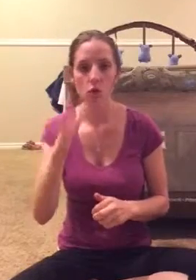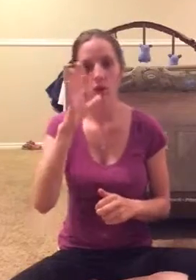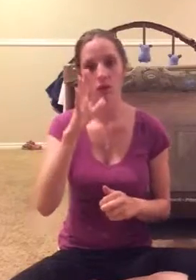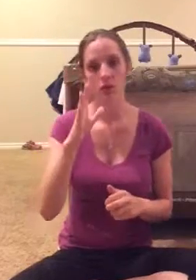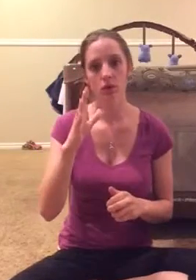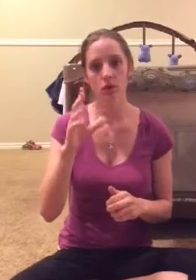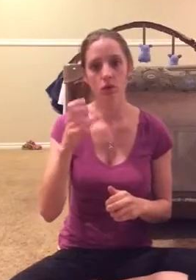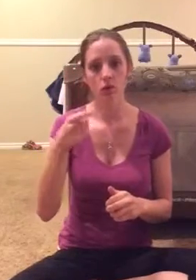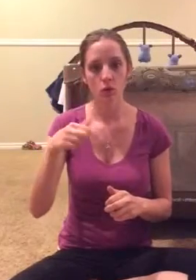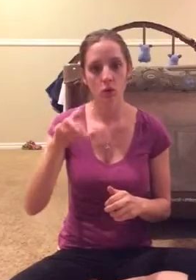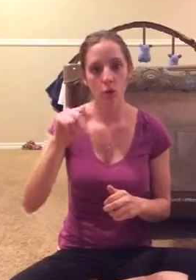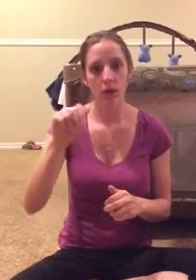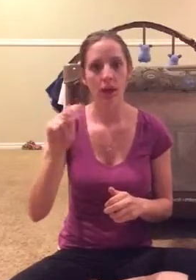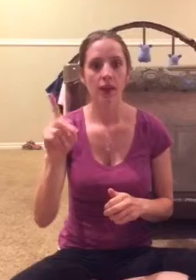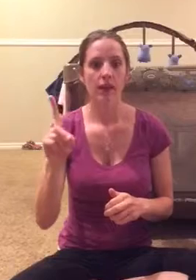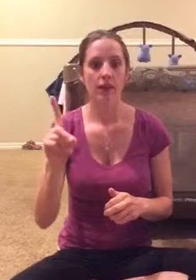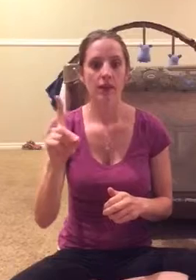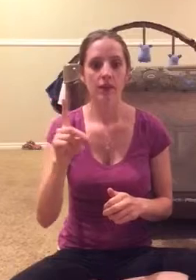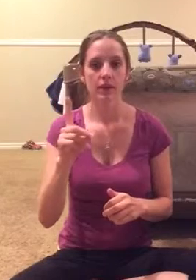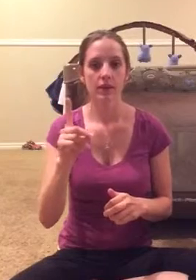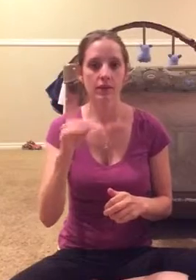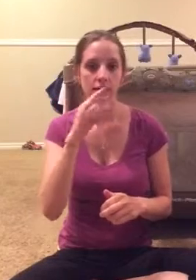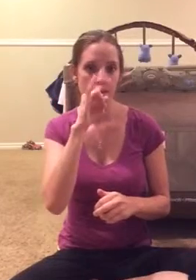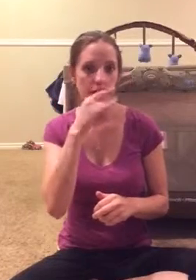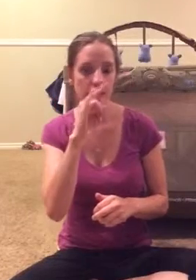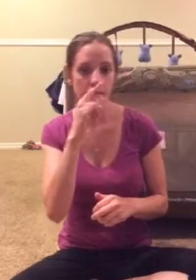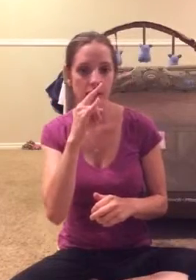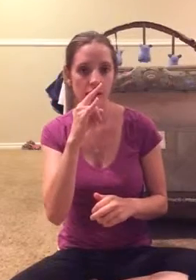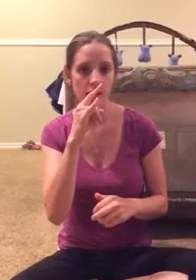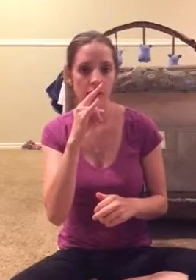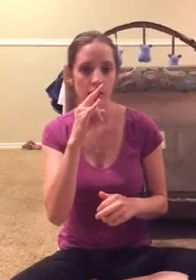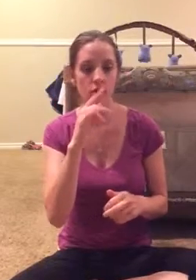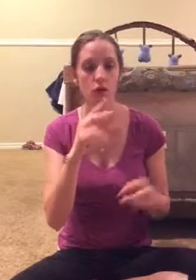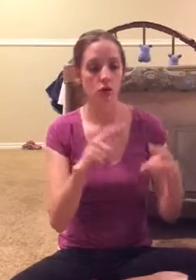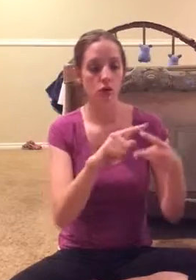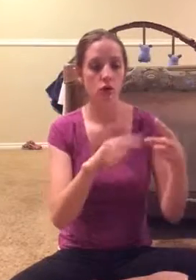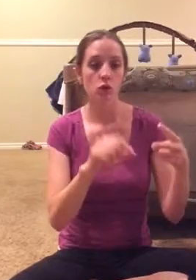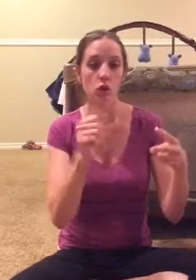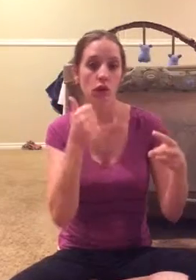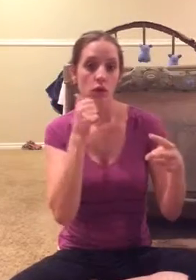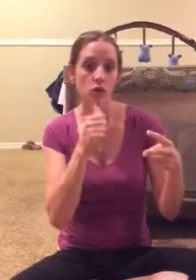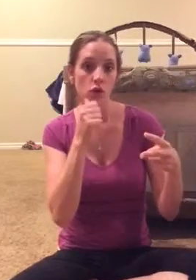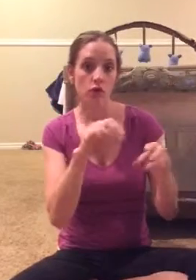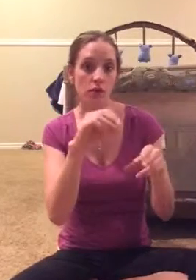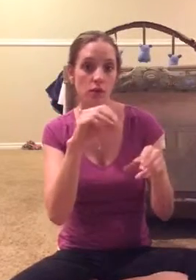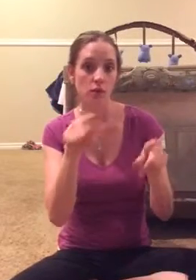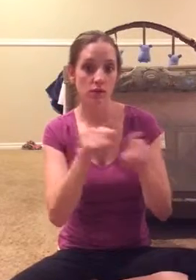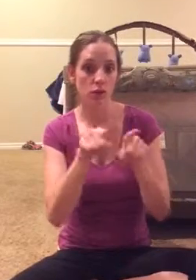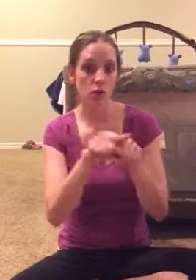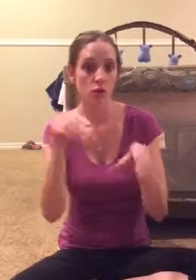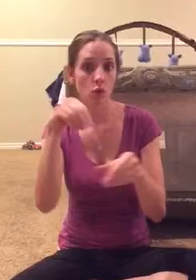2 other girls who were in the boat, Tiffany Stoker, 14, and